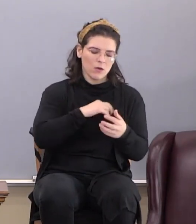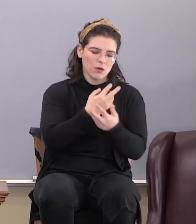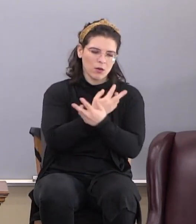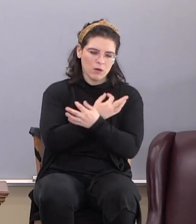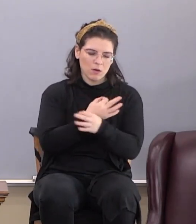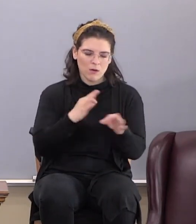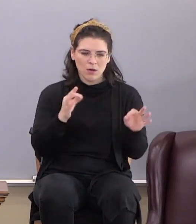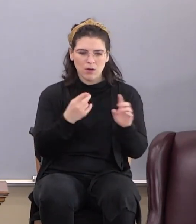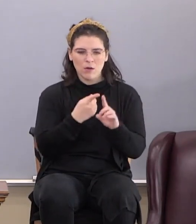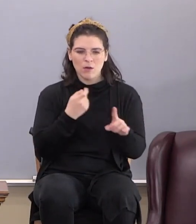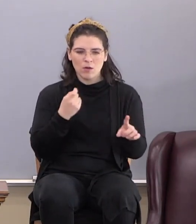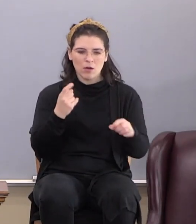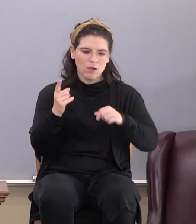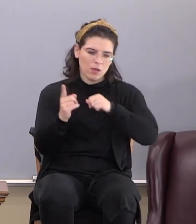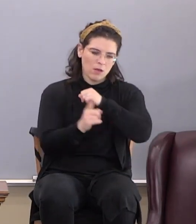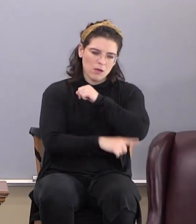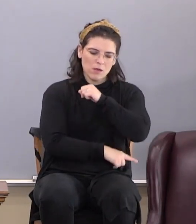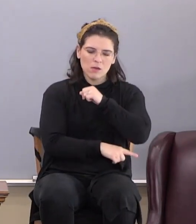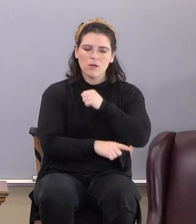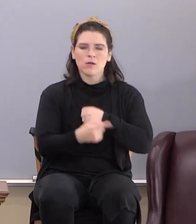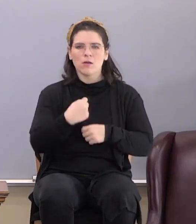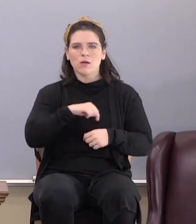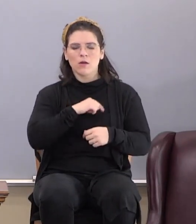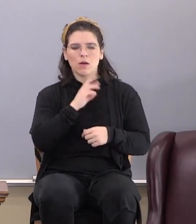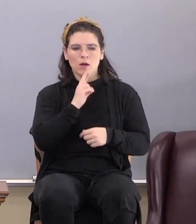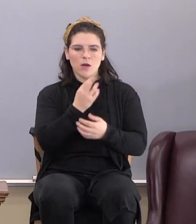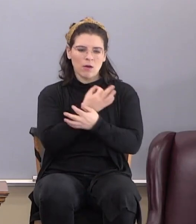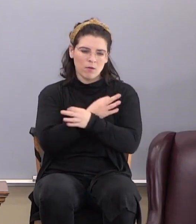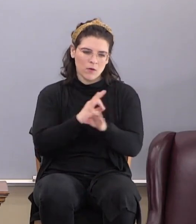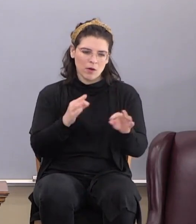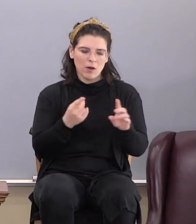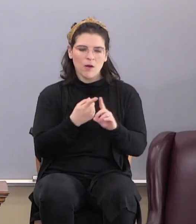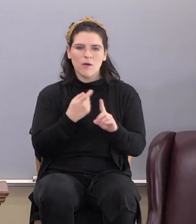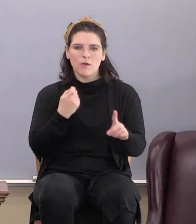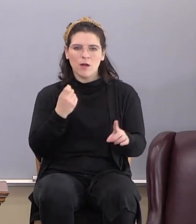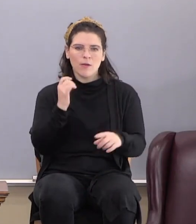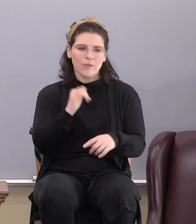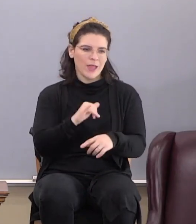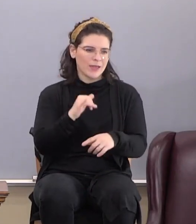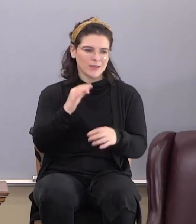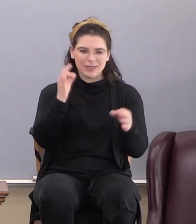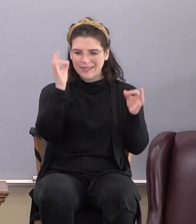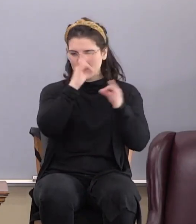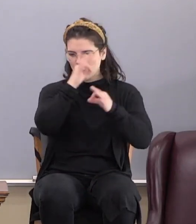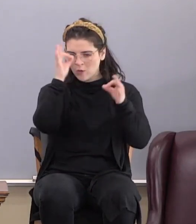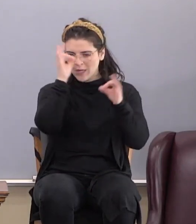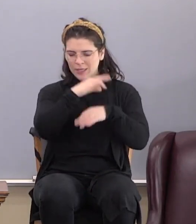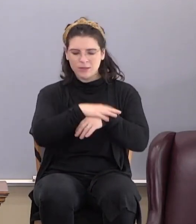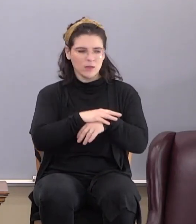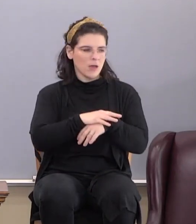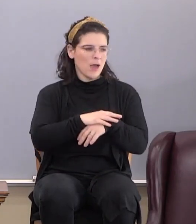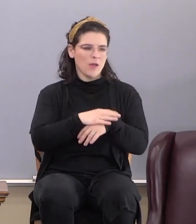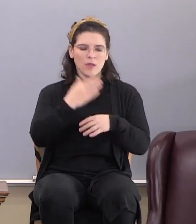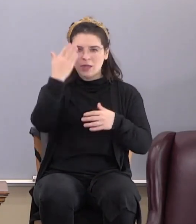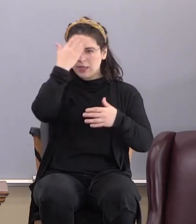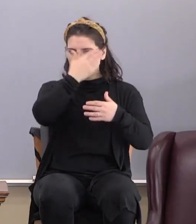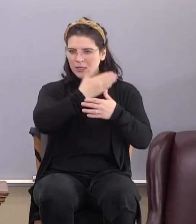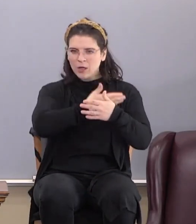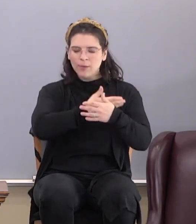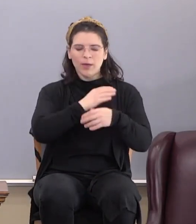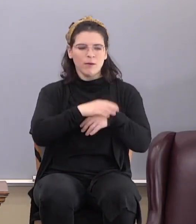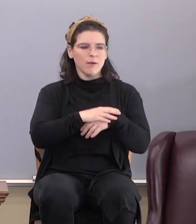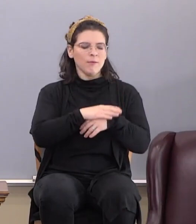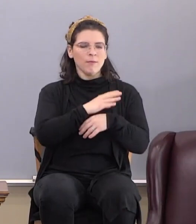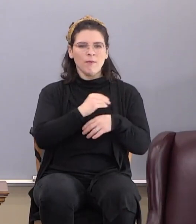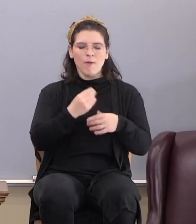from the condemnation. We are free from that ignorance and the concealment and